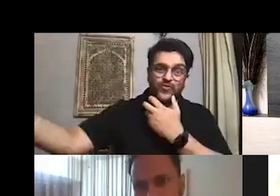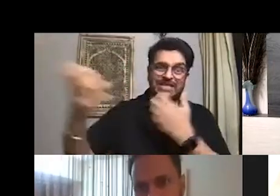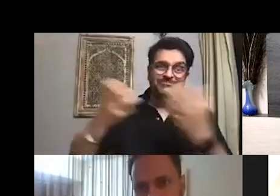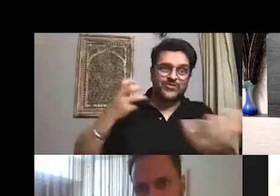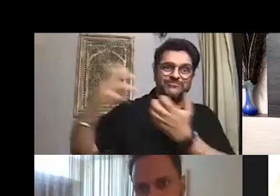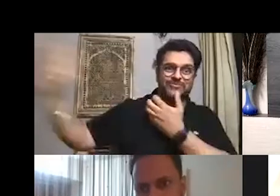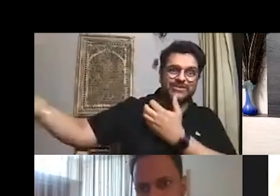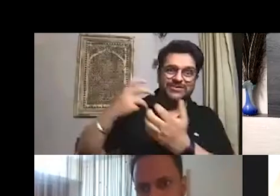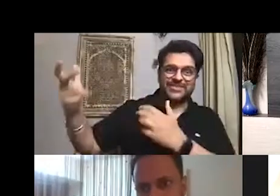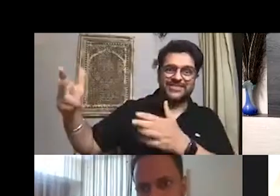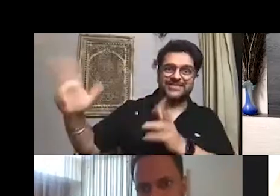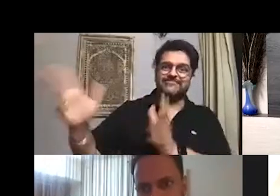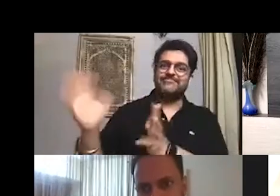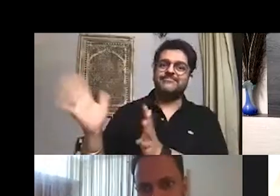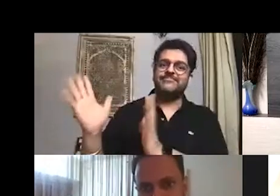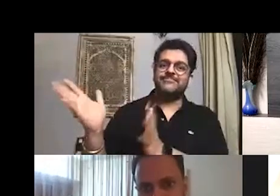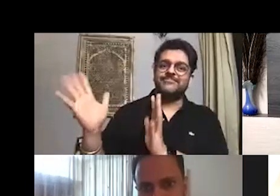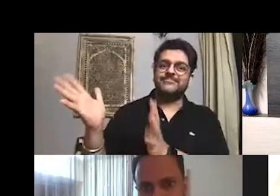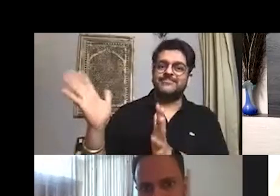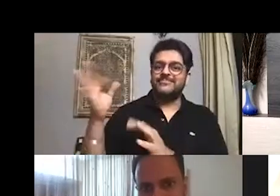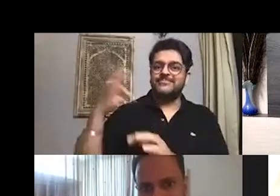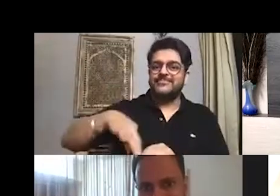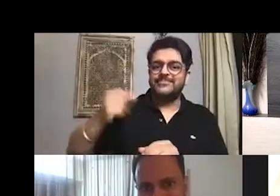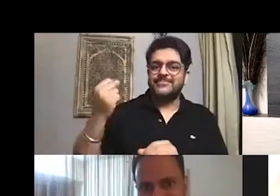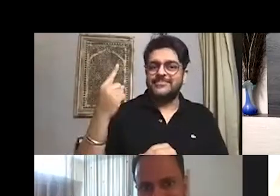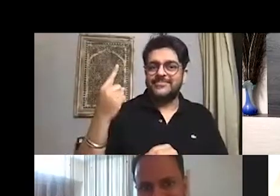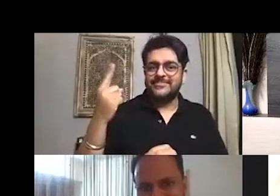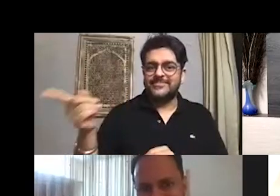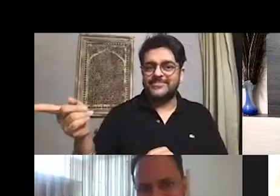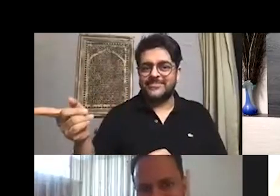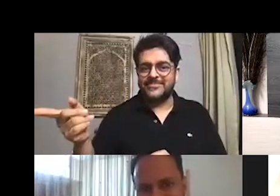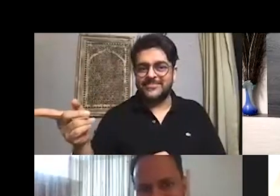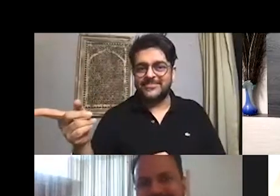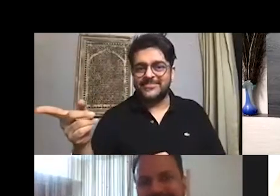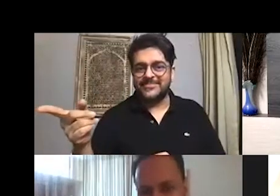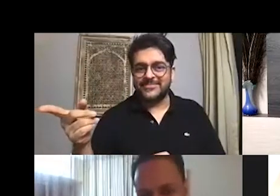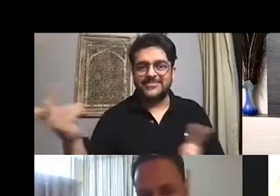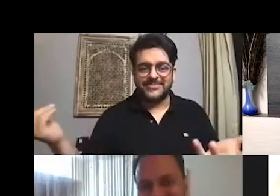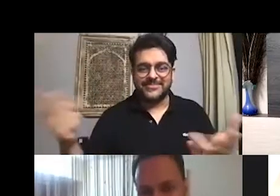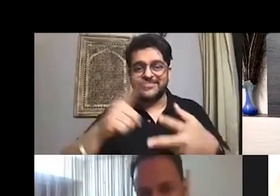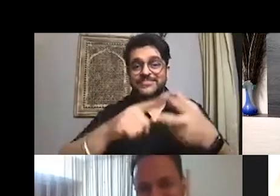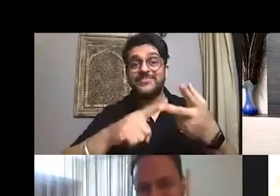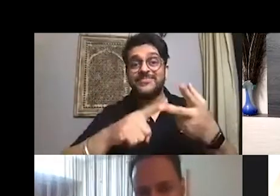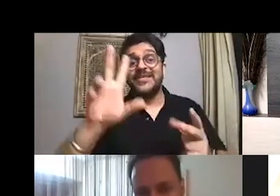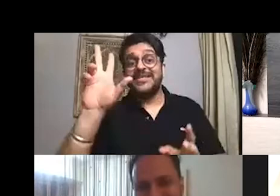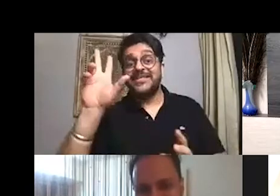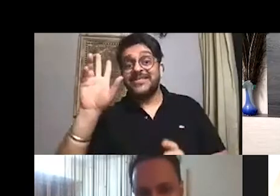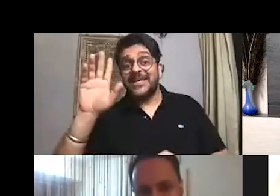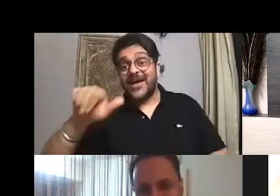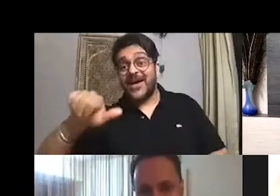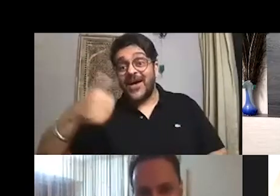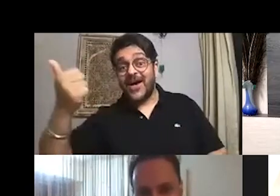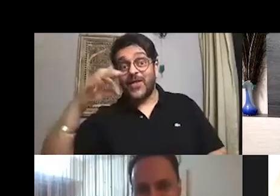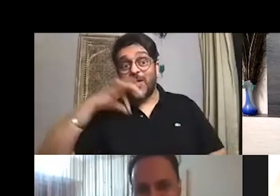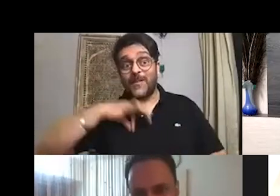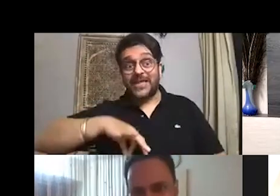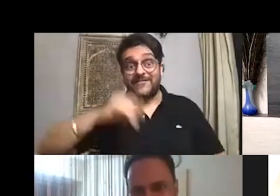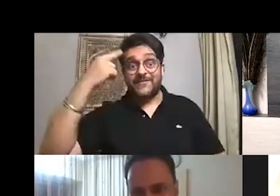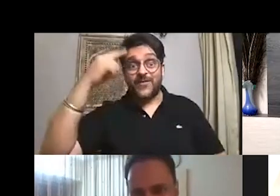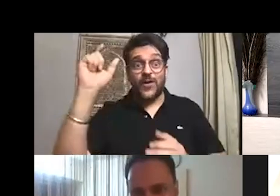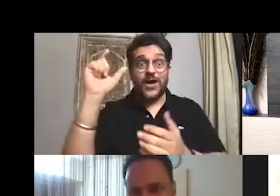the cars, they can talk to each other. They don't have to scream throughout. They can just easily talk to each other from their own cars.